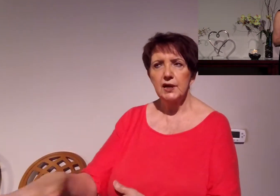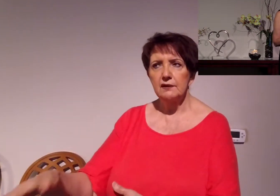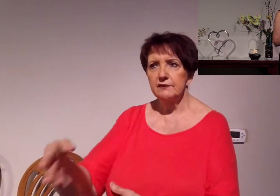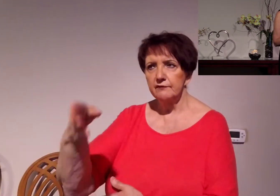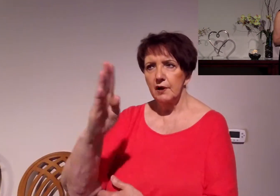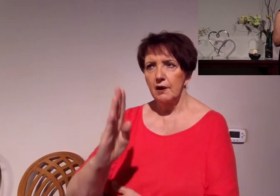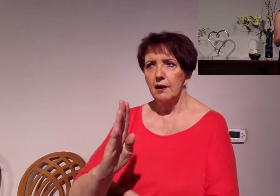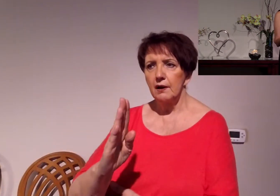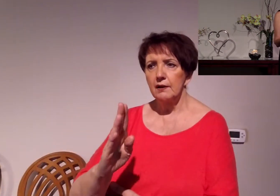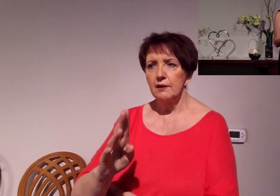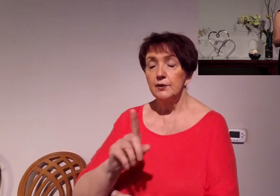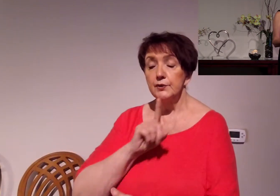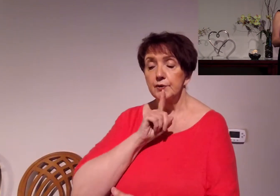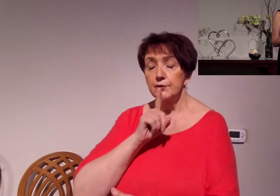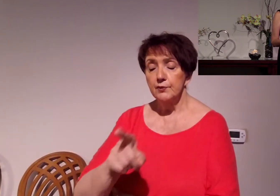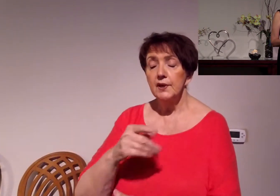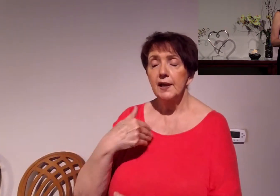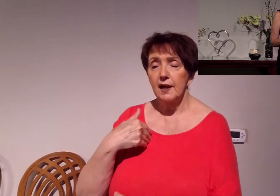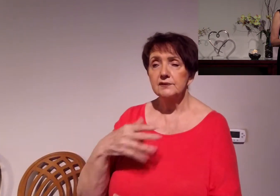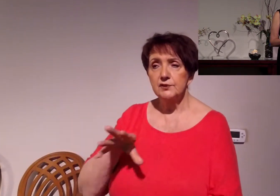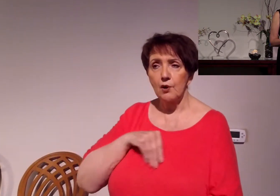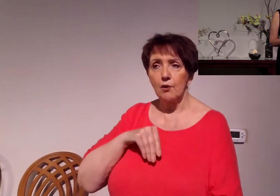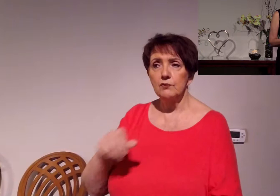who is in fact having their own life.